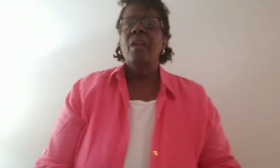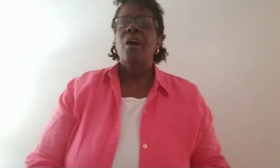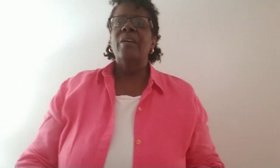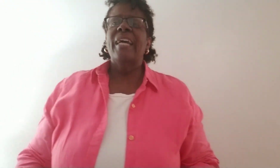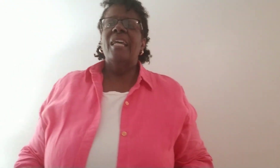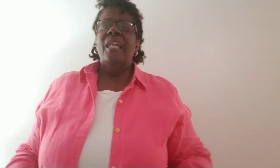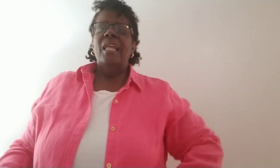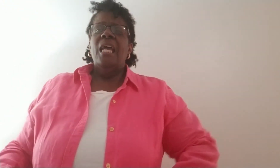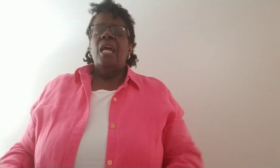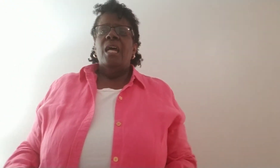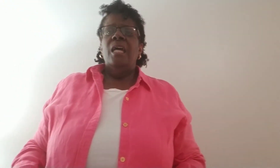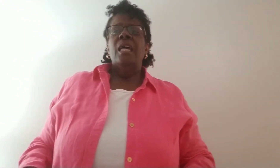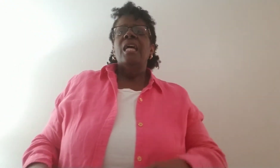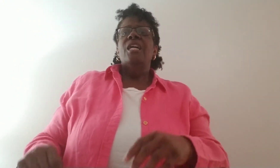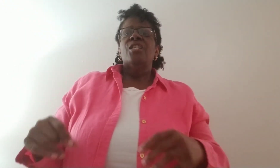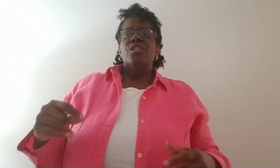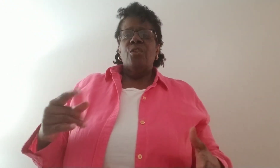Okay, so